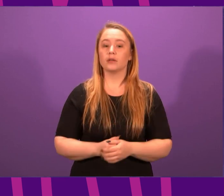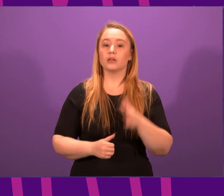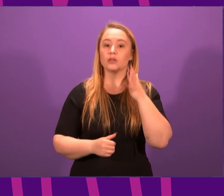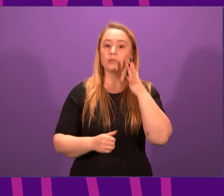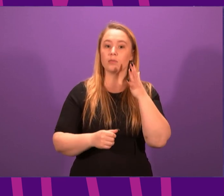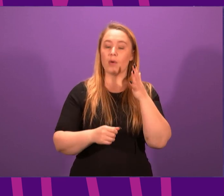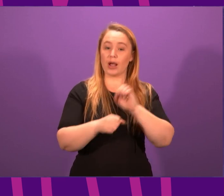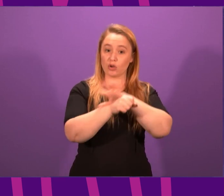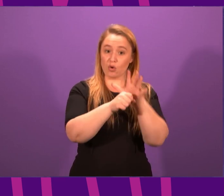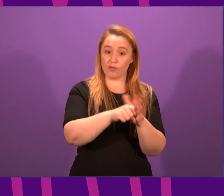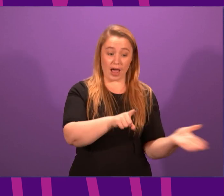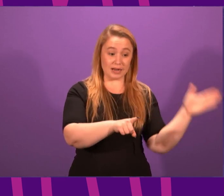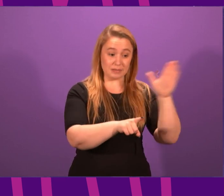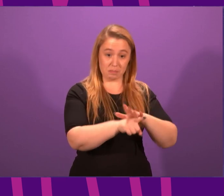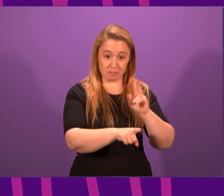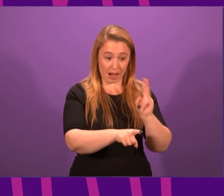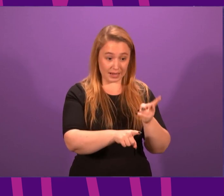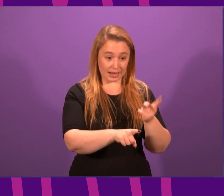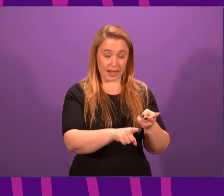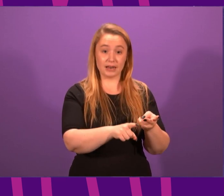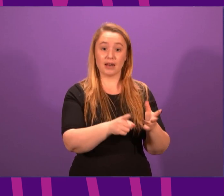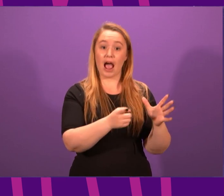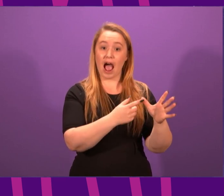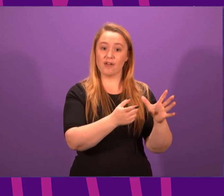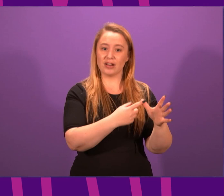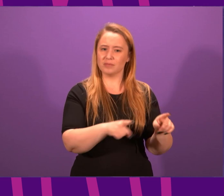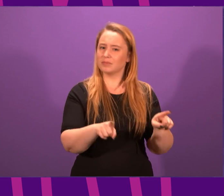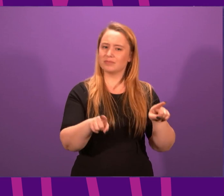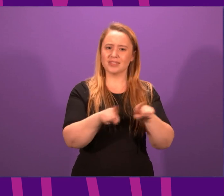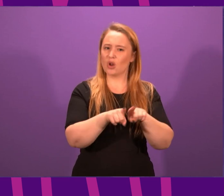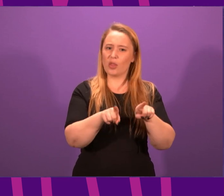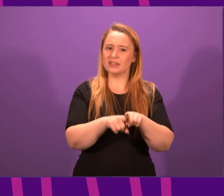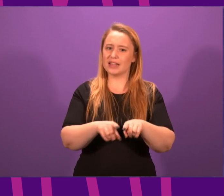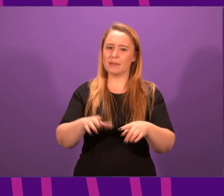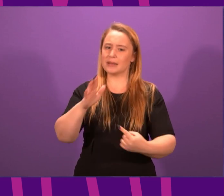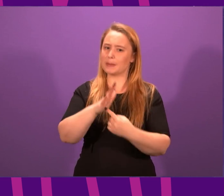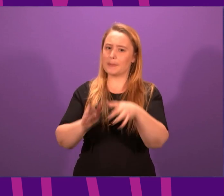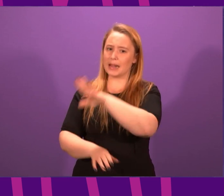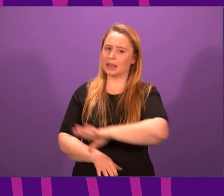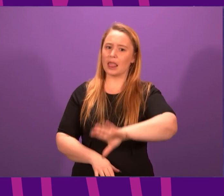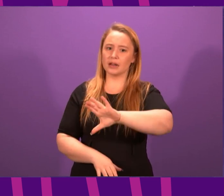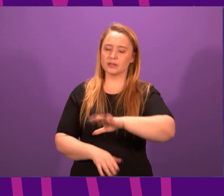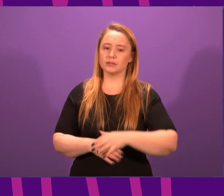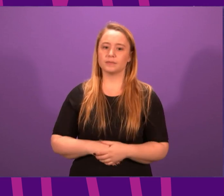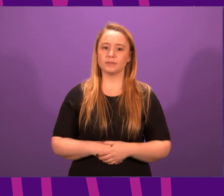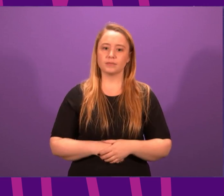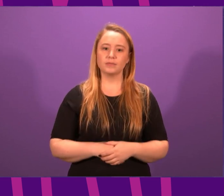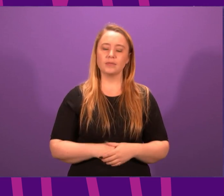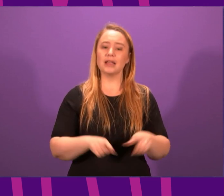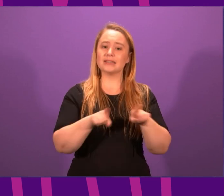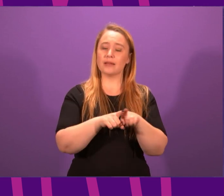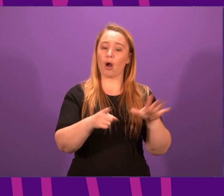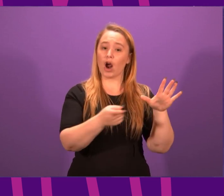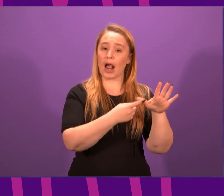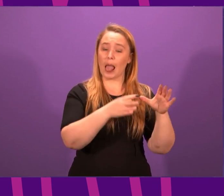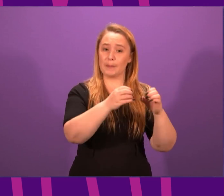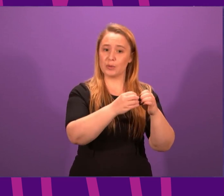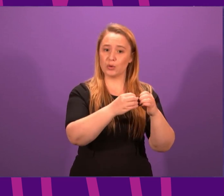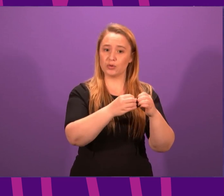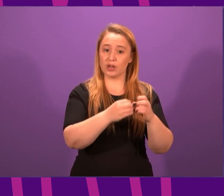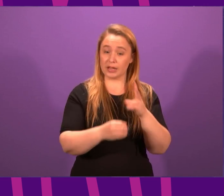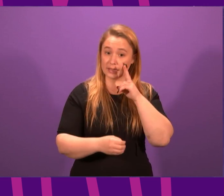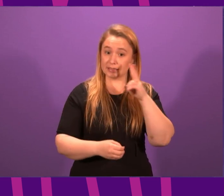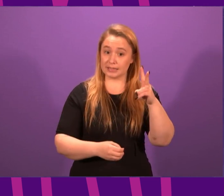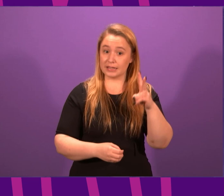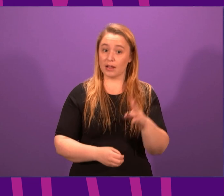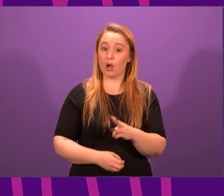Arran is not the same as the mainland. And in Argyll and Bute, which other members have already touched on, the differences are even starker. One can see the Western Isles